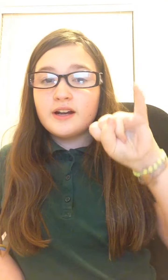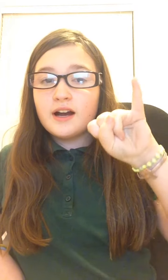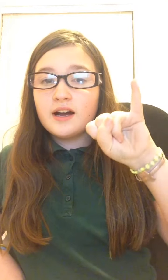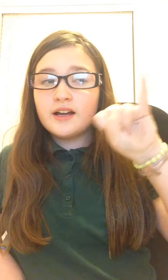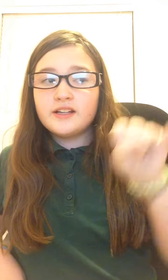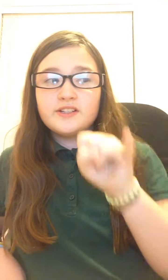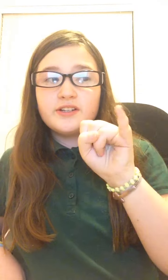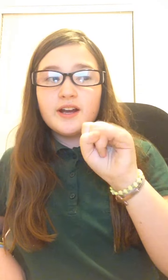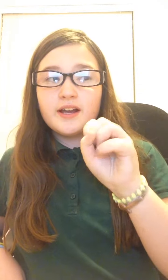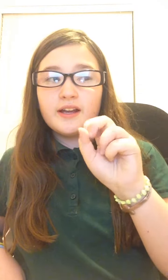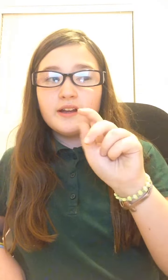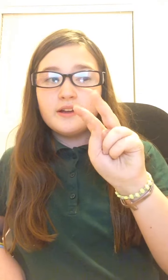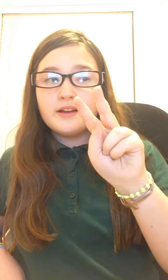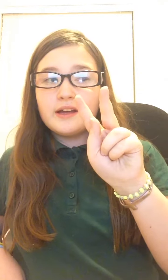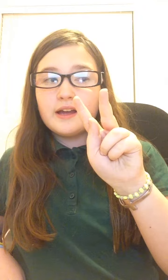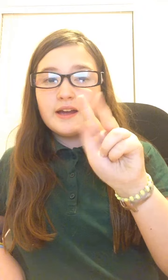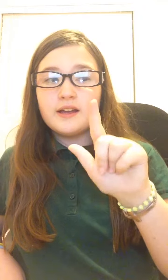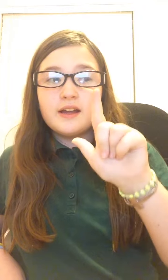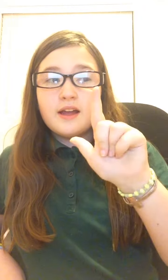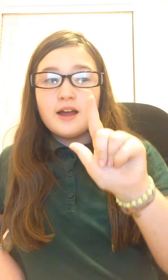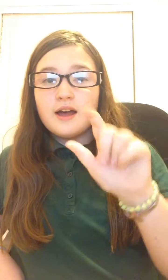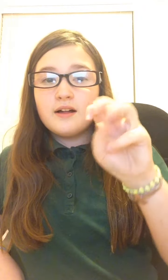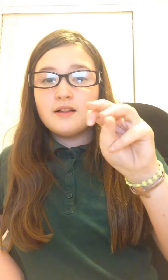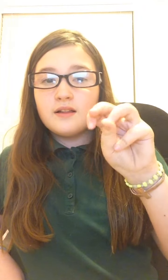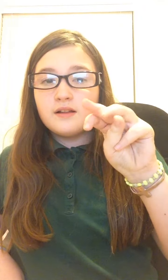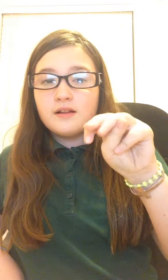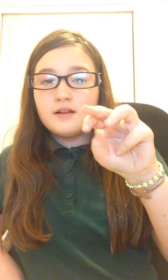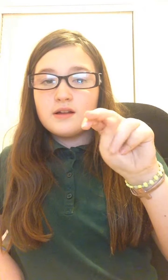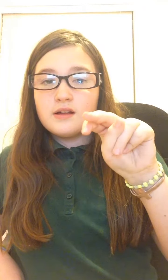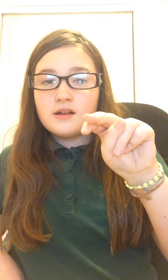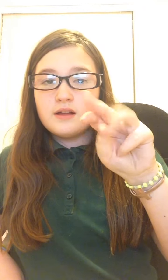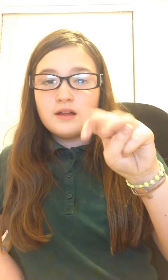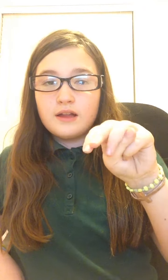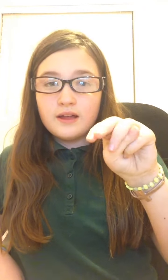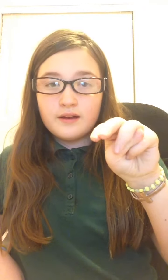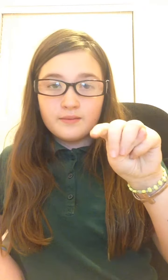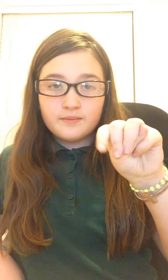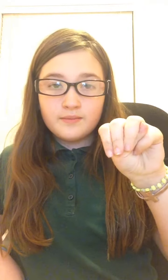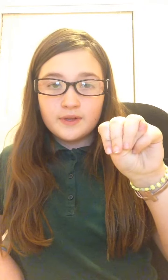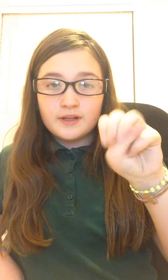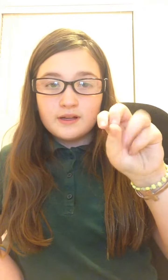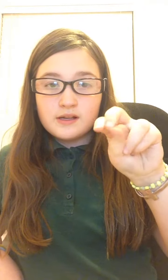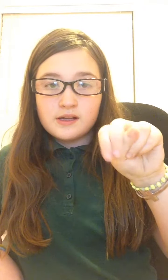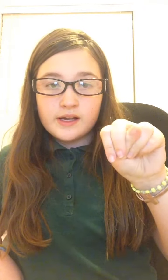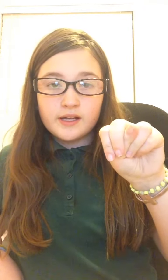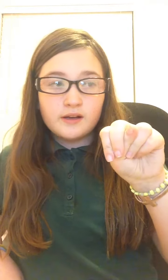I, J, K, L, M, N,